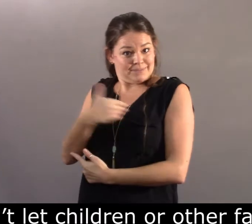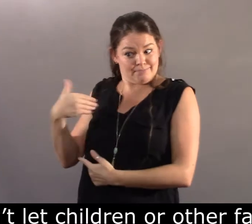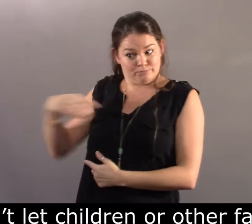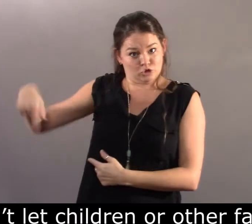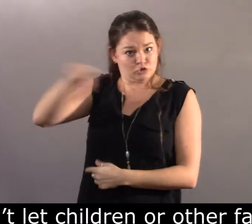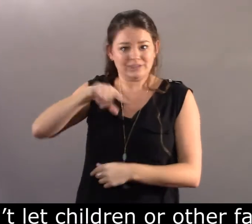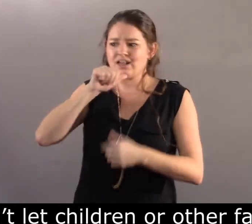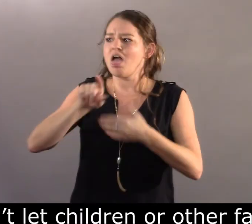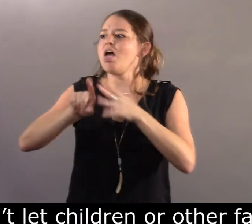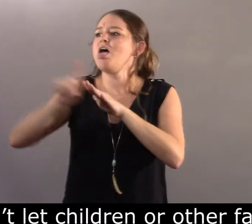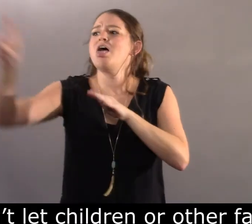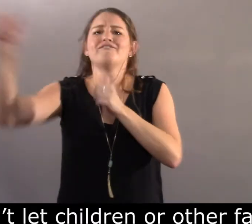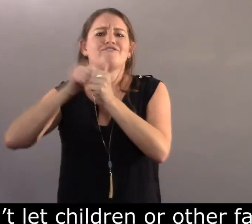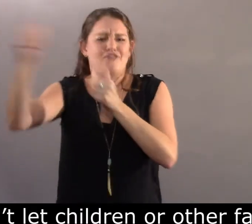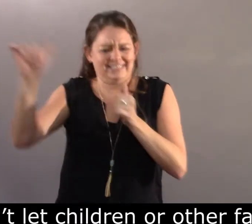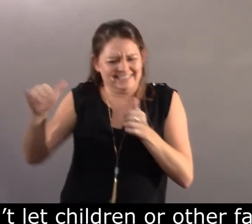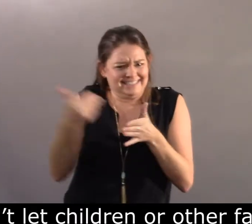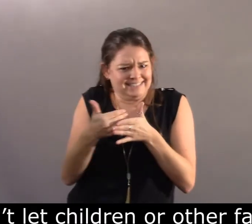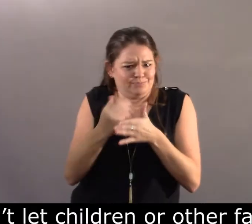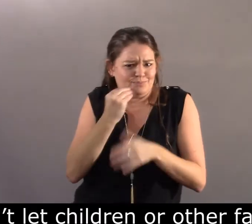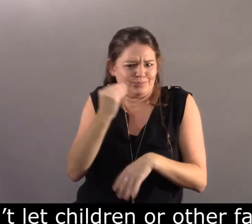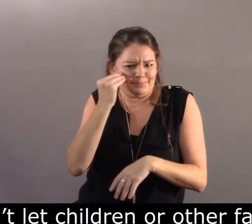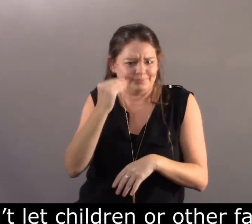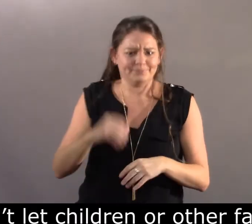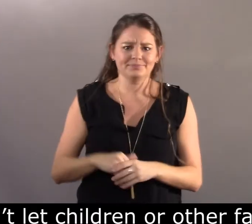Don't let children or other family members stray from your home.